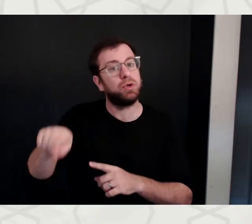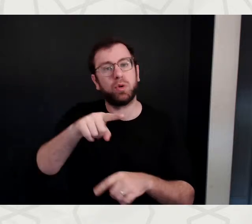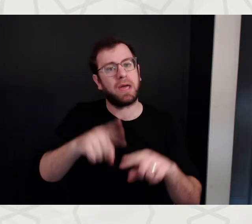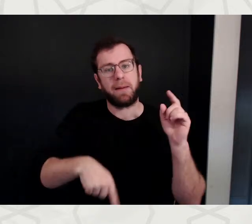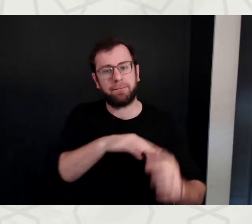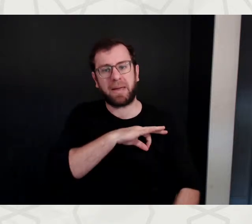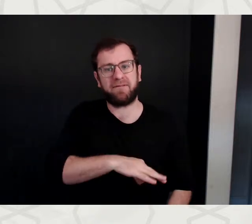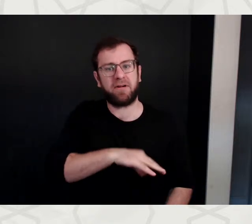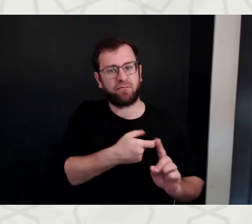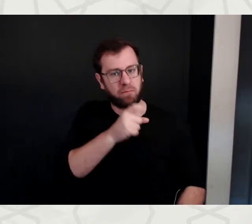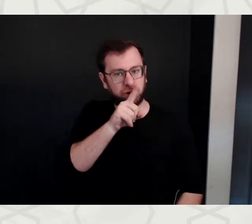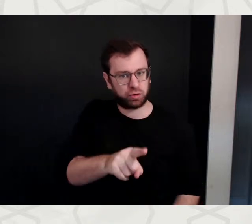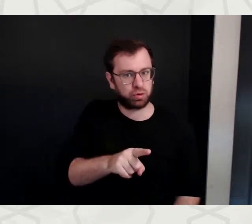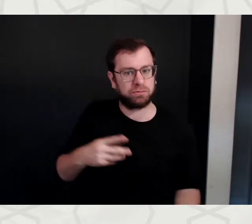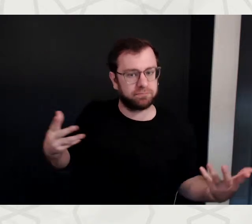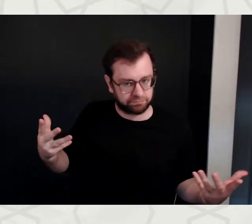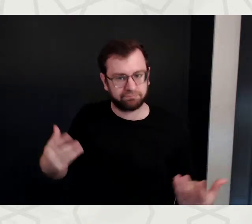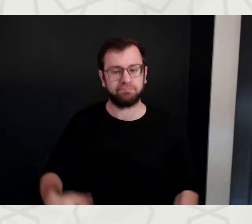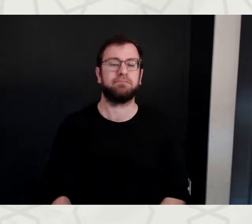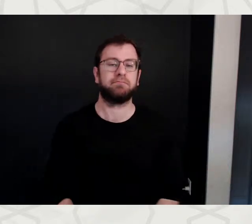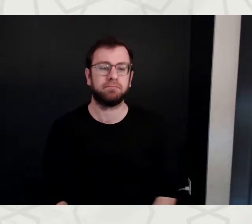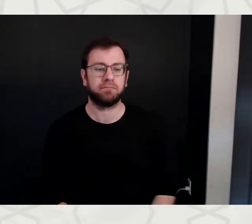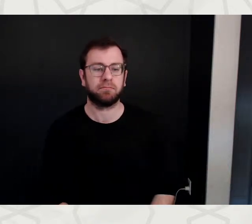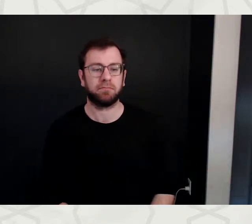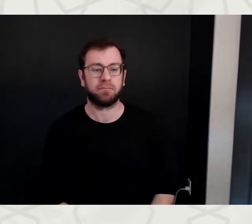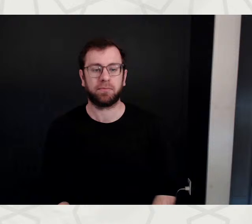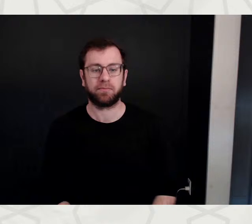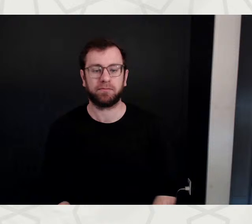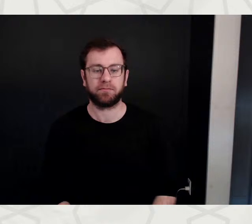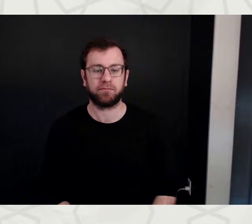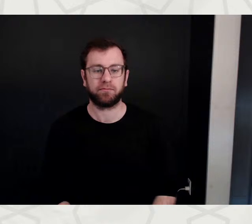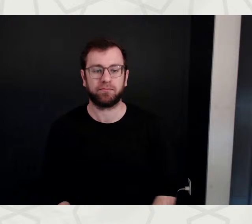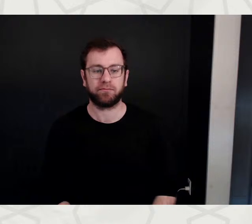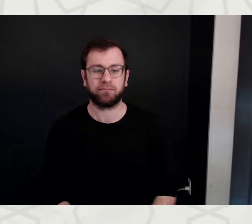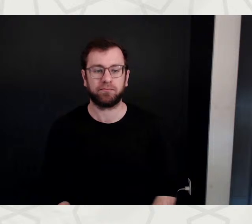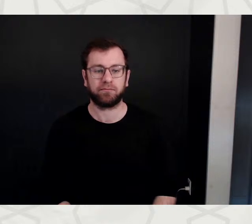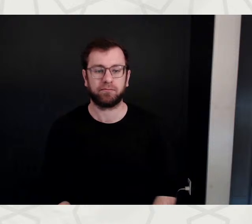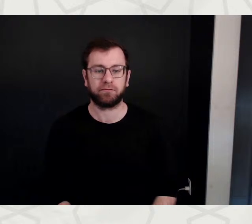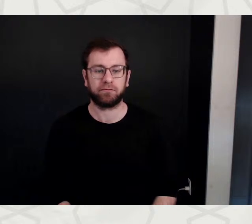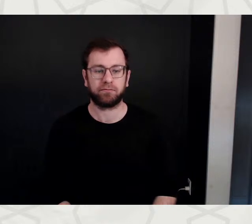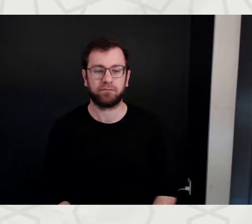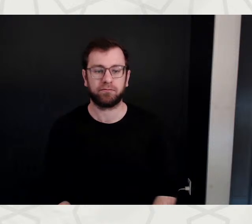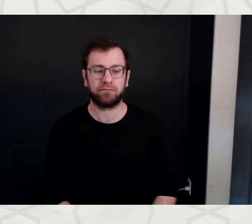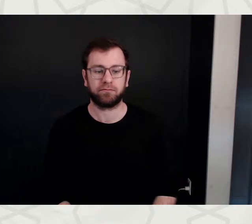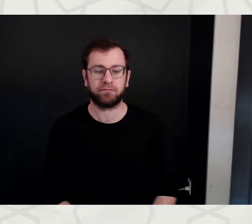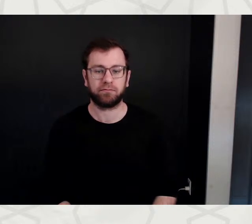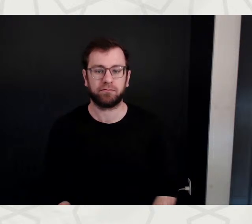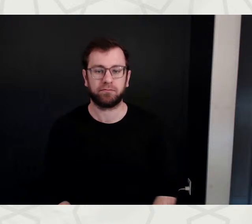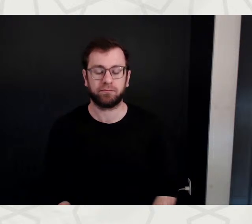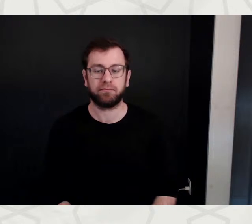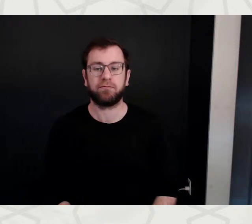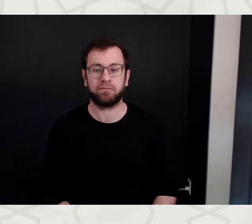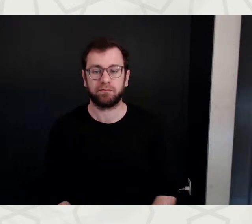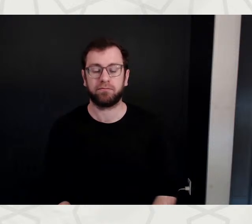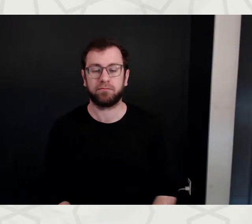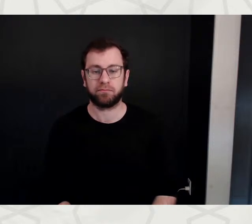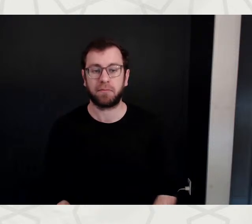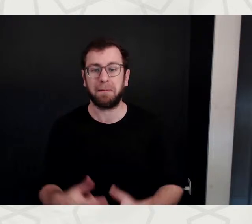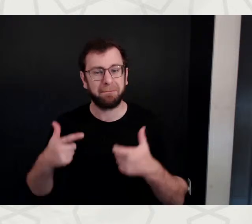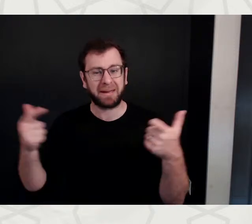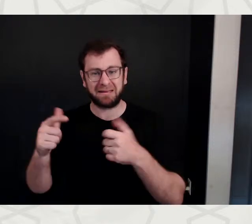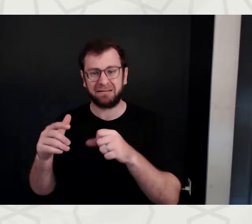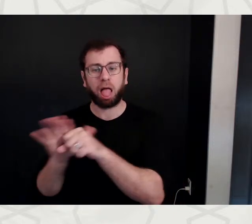truth. One of the greatest cover-ups is the genocide of Native people in